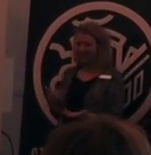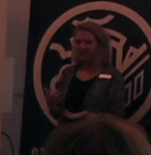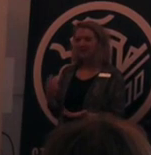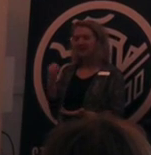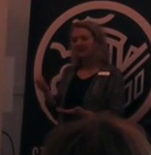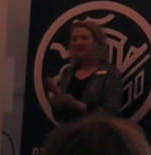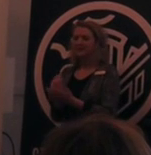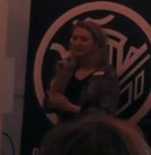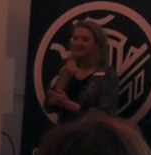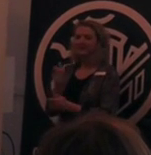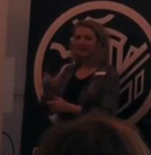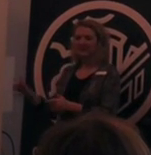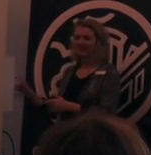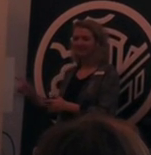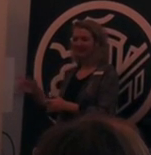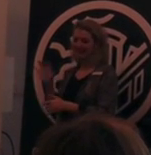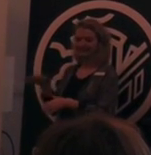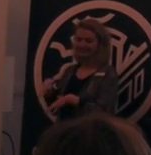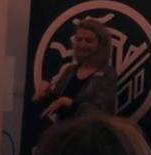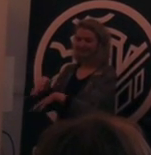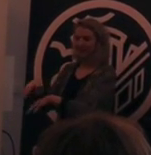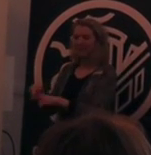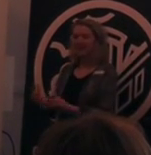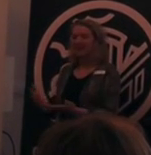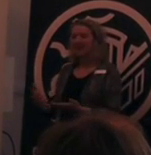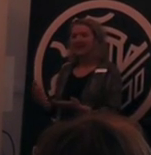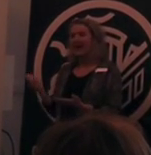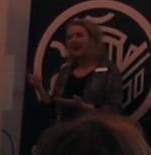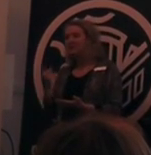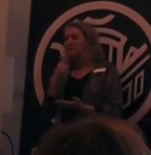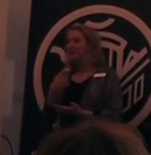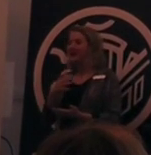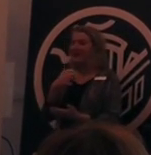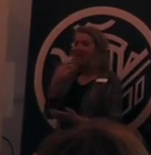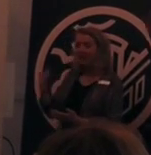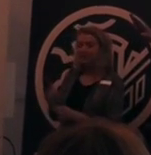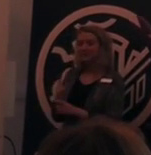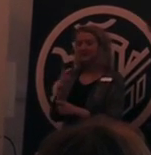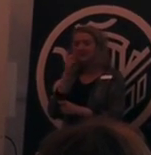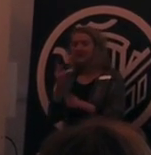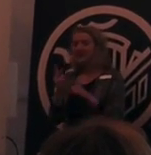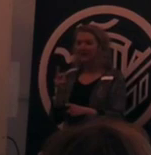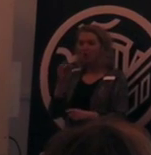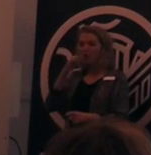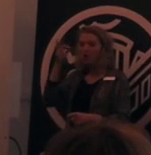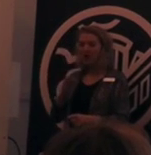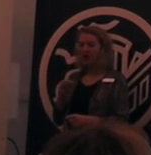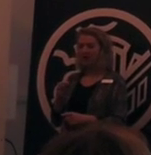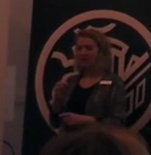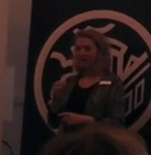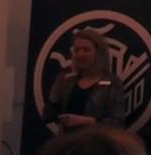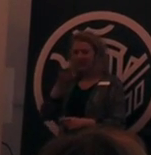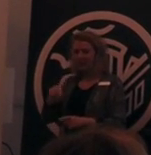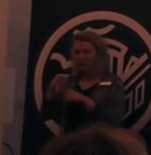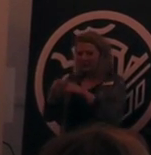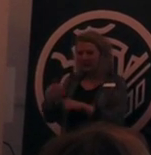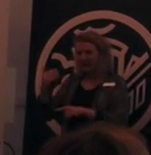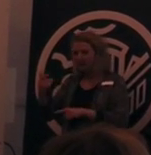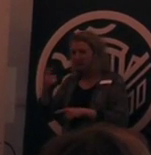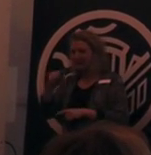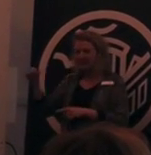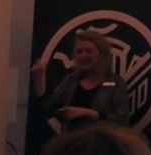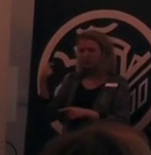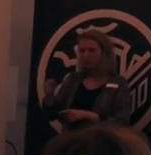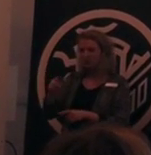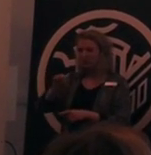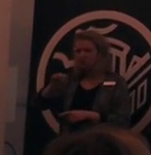waved back. But we didn't get the type of hatred that you see in Hungary, where you have to keep people, where you have to have 10,000